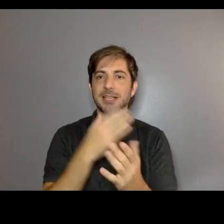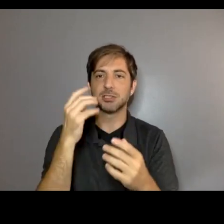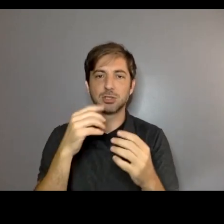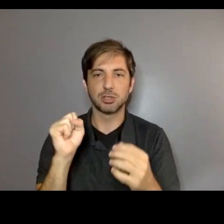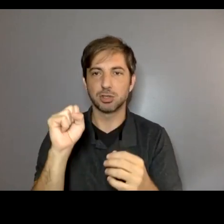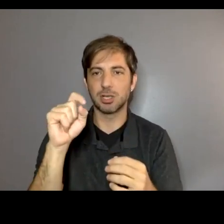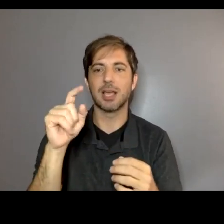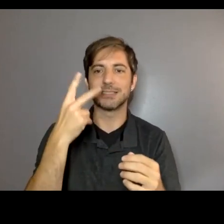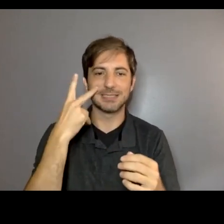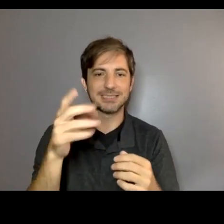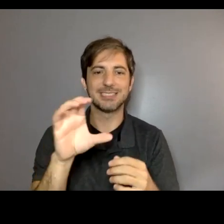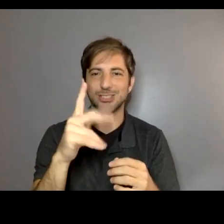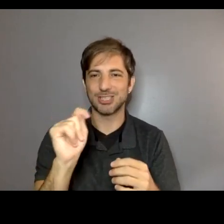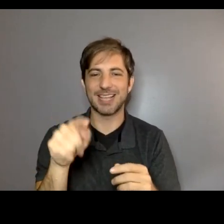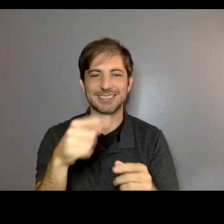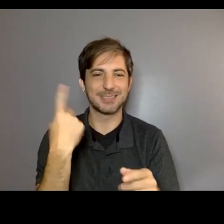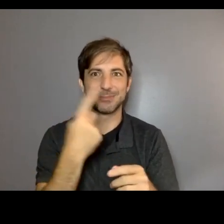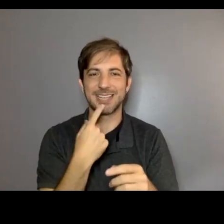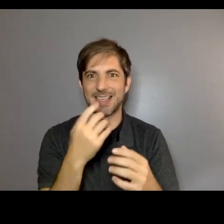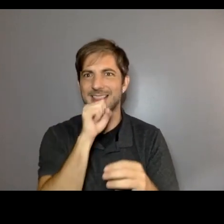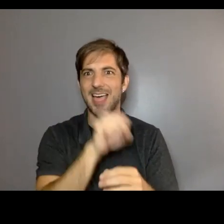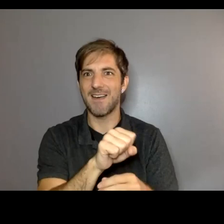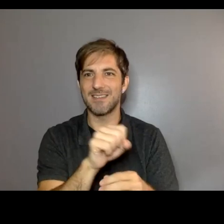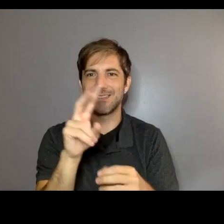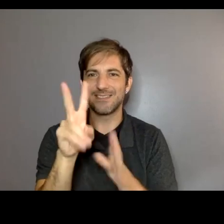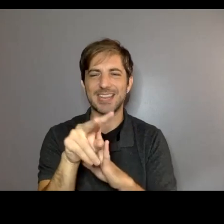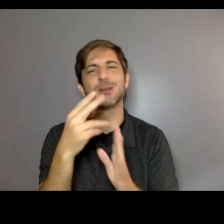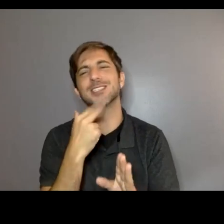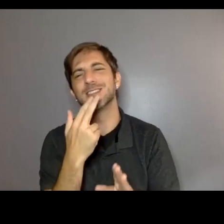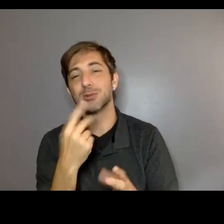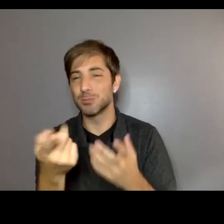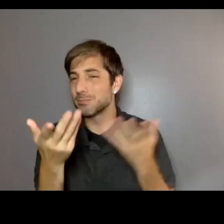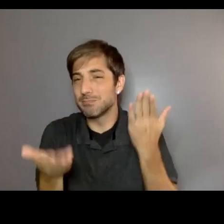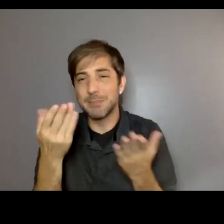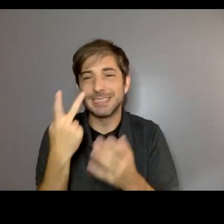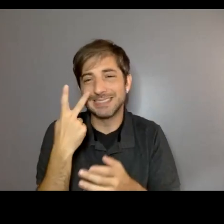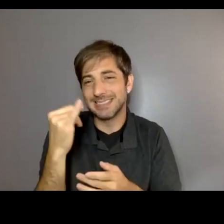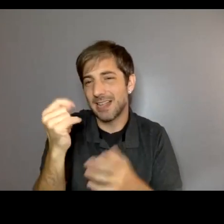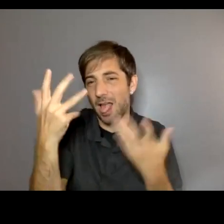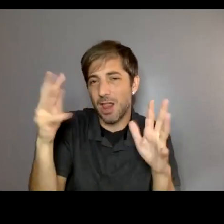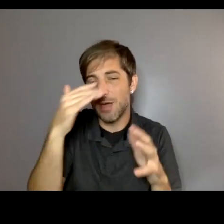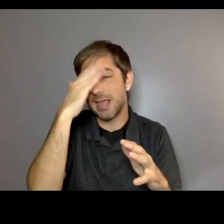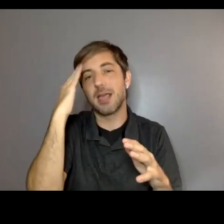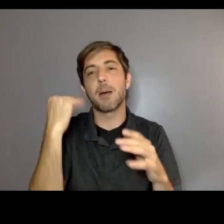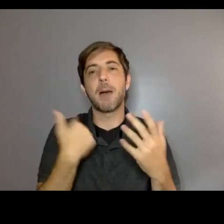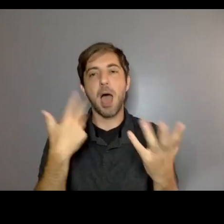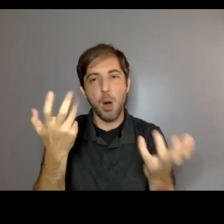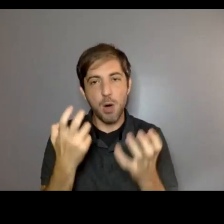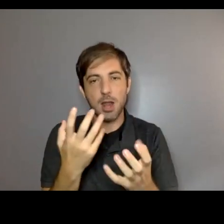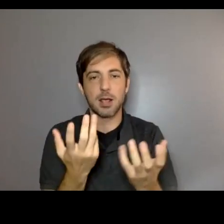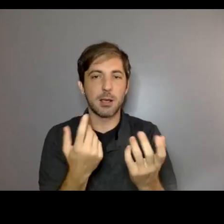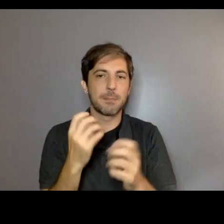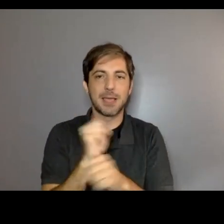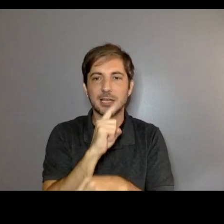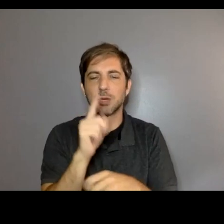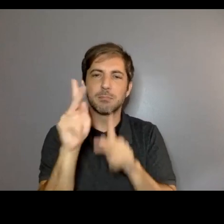I see the chat now. Someone said they love this video. It's cute. You've probably seen it if you've been in the field for a while, but I want to make sure that people get a chance